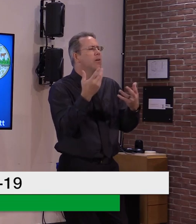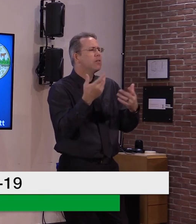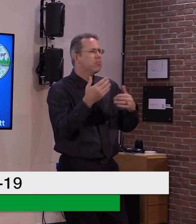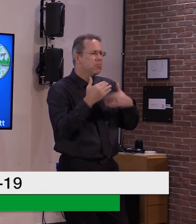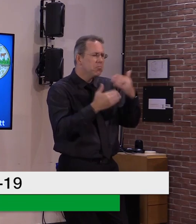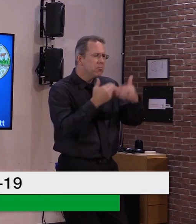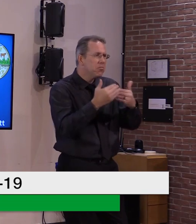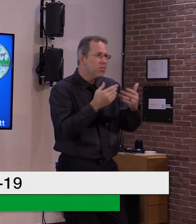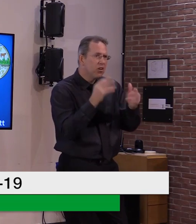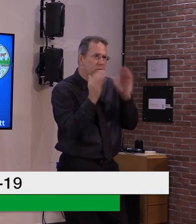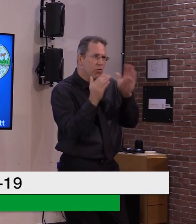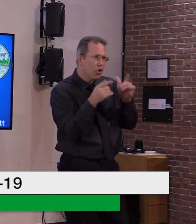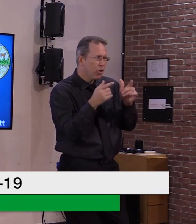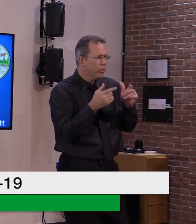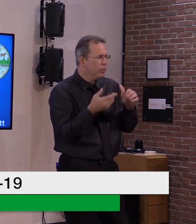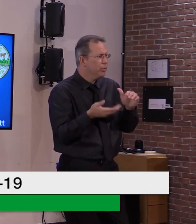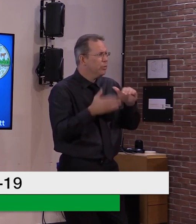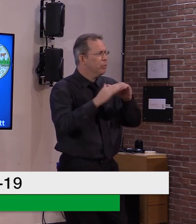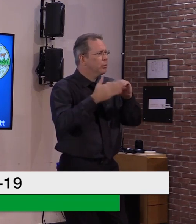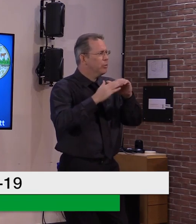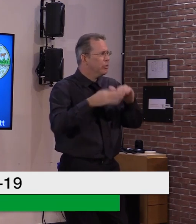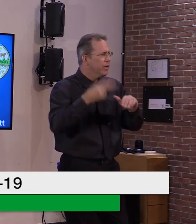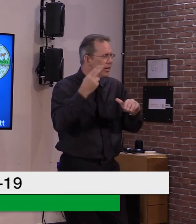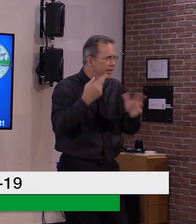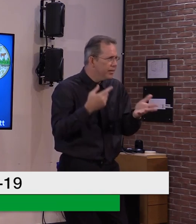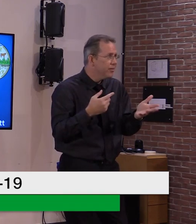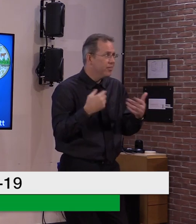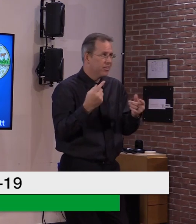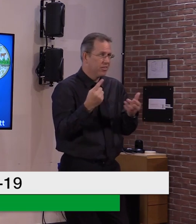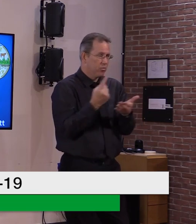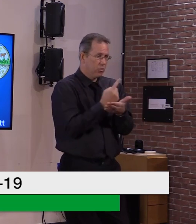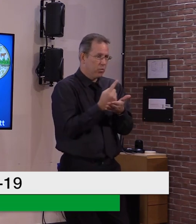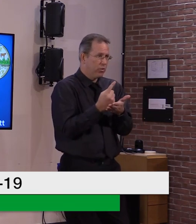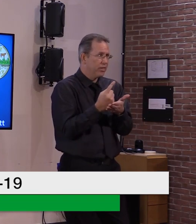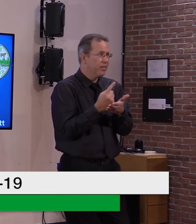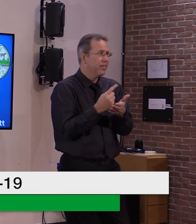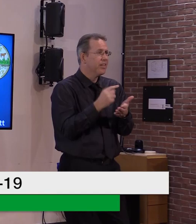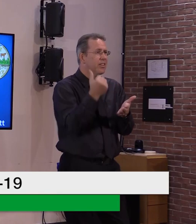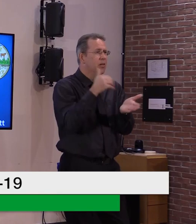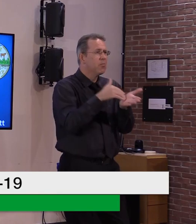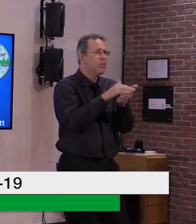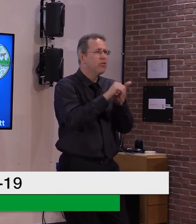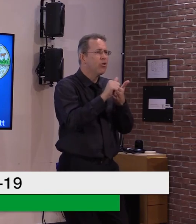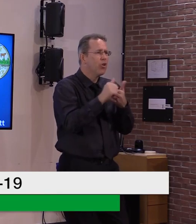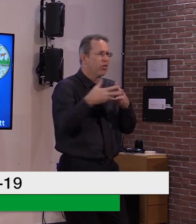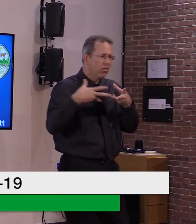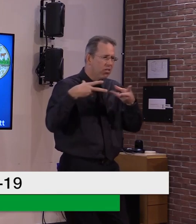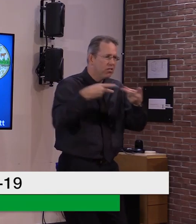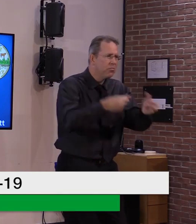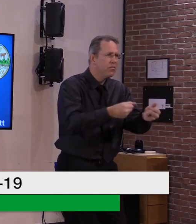10 million dollars each week and benefits that are being paid out and if you were to subsidize you know a